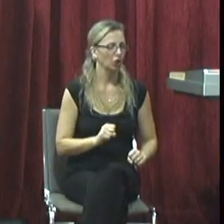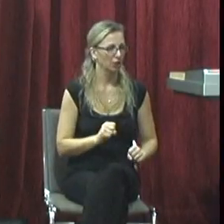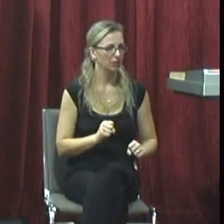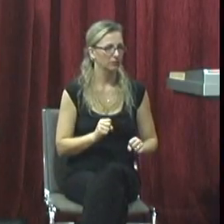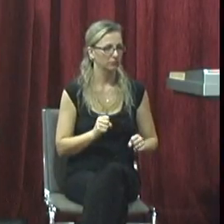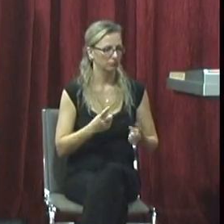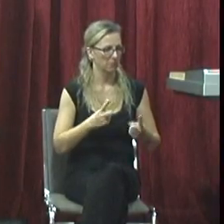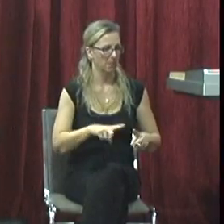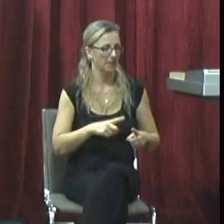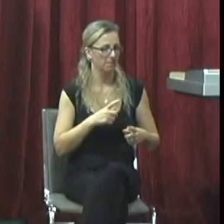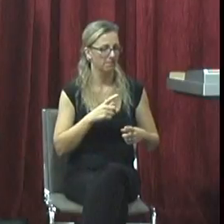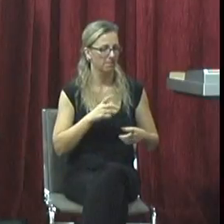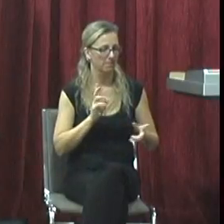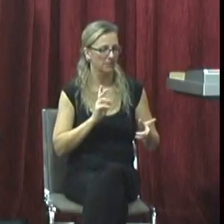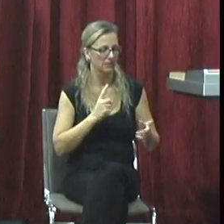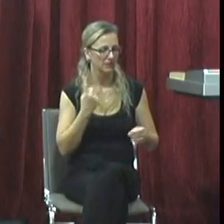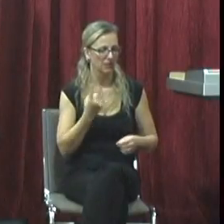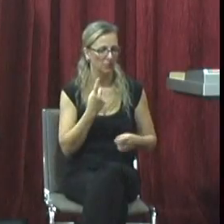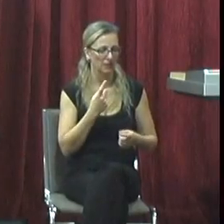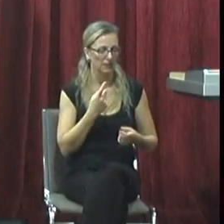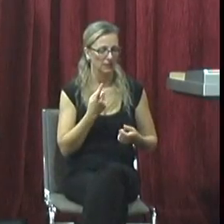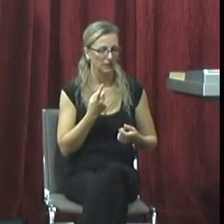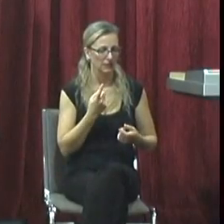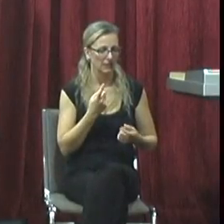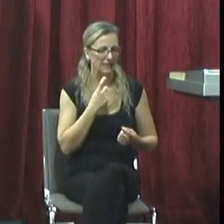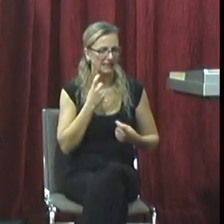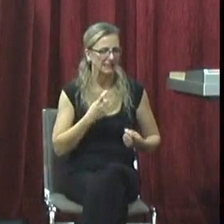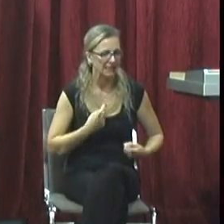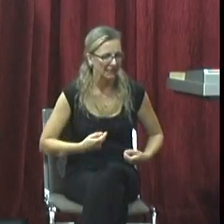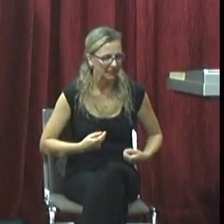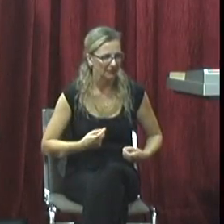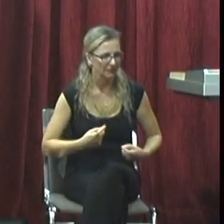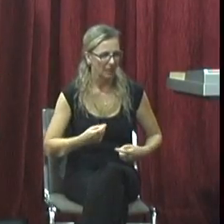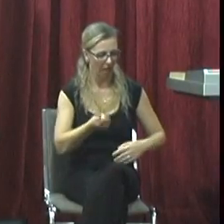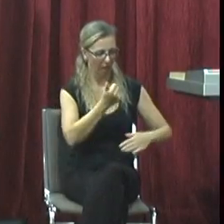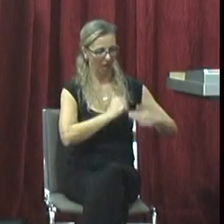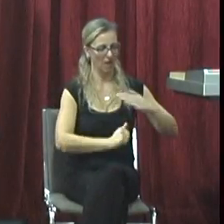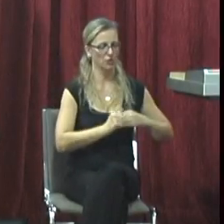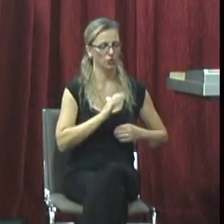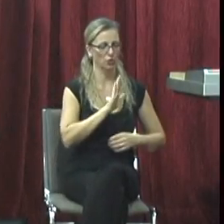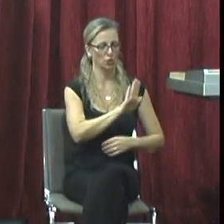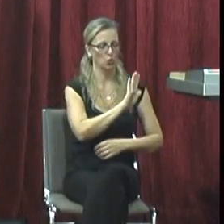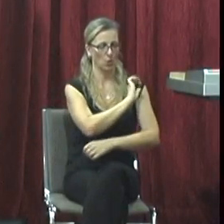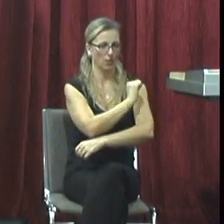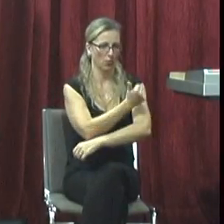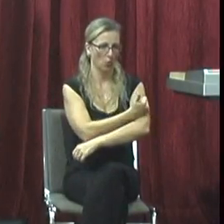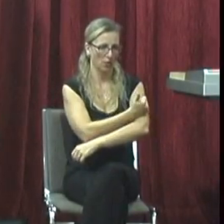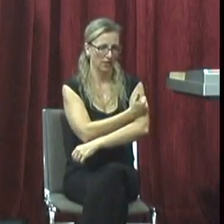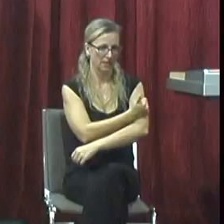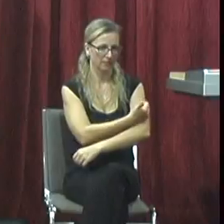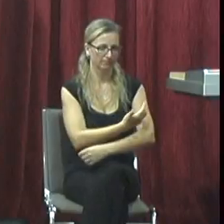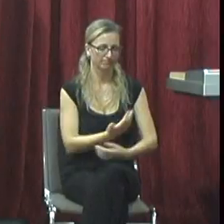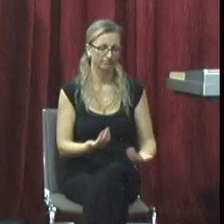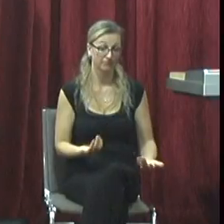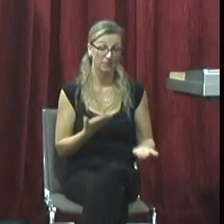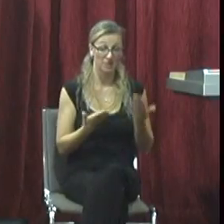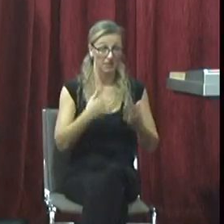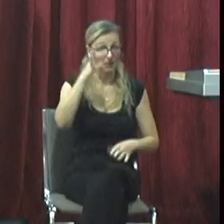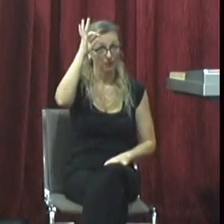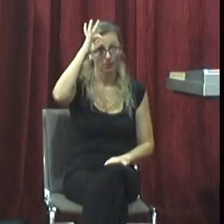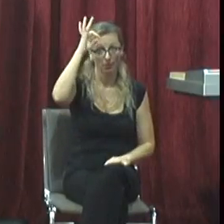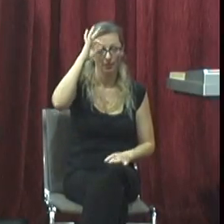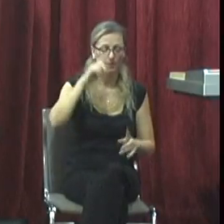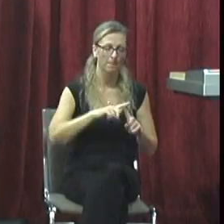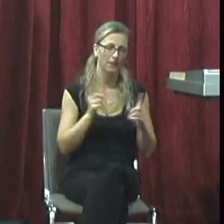of somebody who's under your authority that has not been uncovered. Or maybe you know about it, but you're just passing it over it, letting it go on.